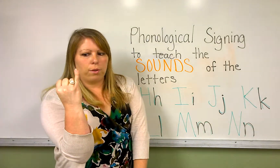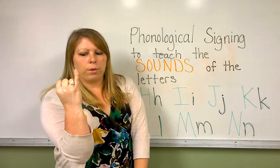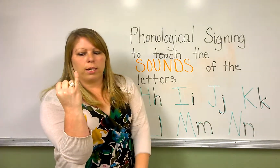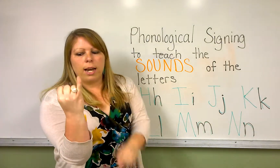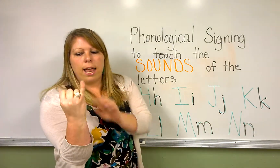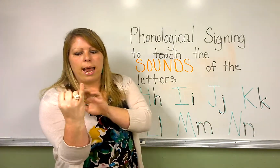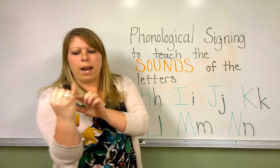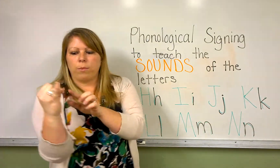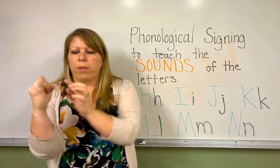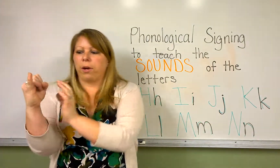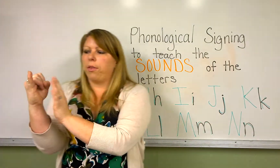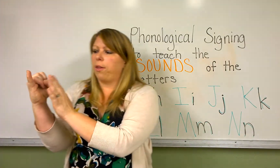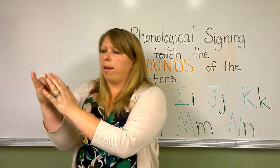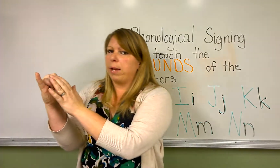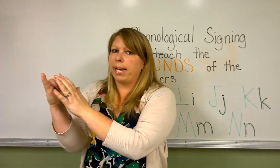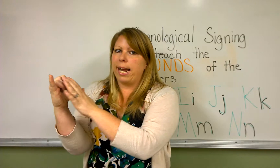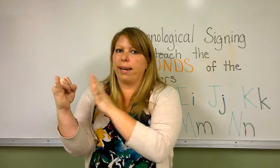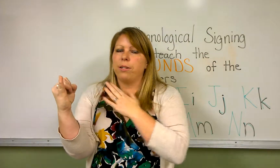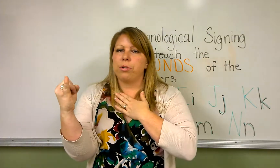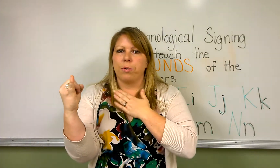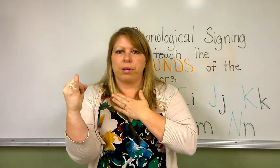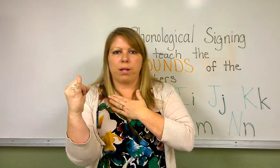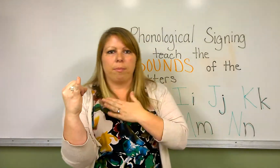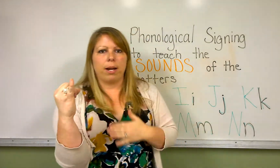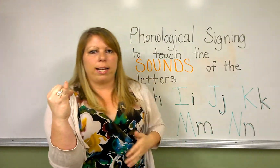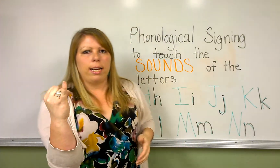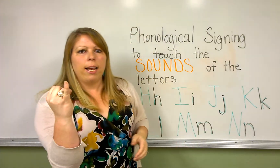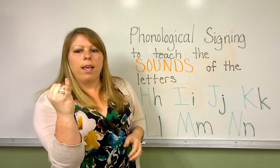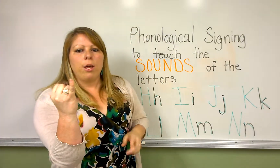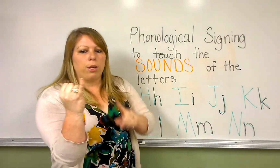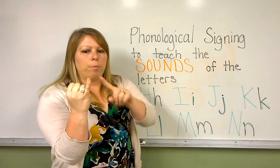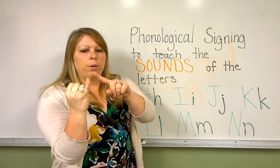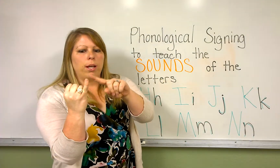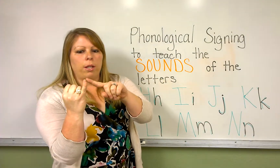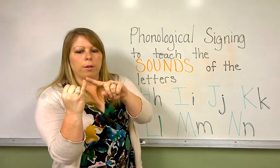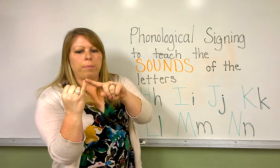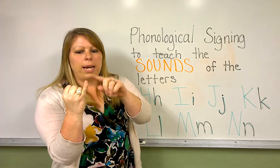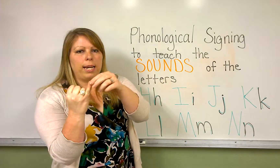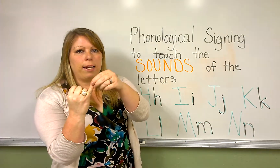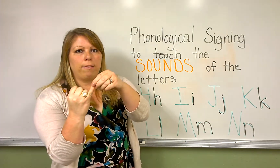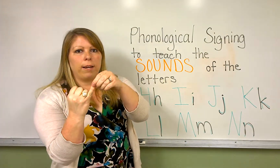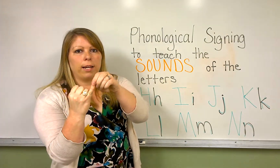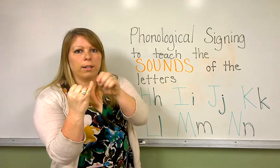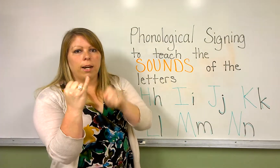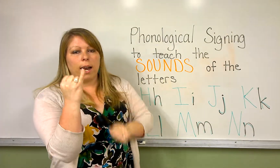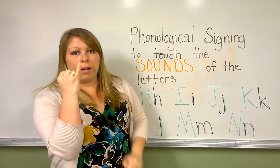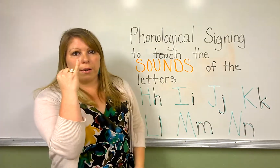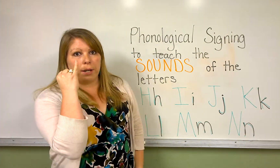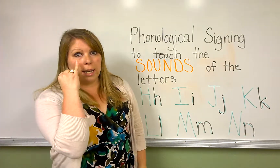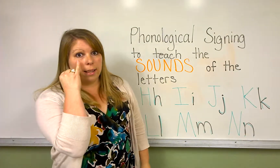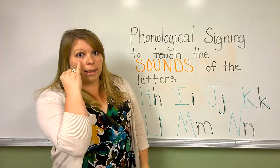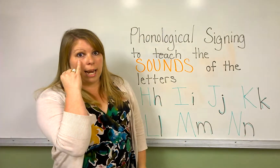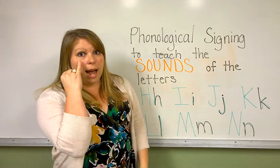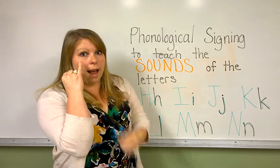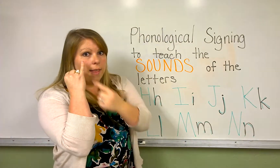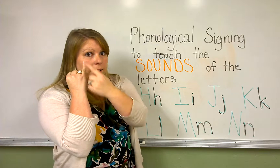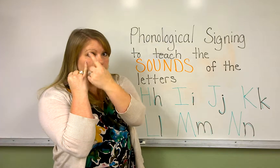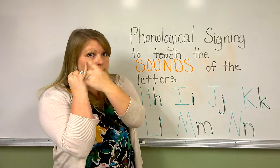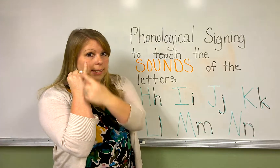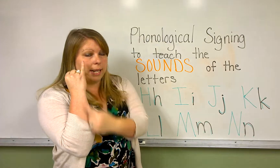floor, and with our thumb and hand towards our body. You put your pinky finger underneath the eye that's on the same